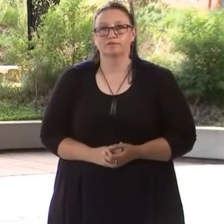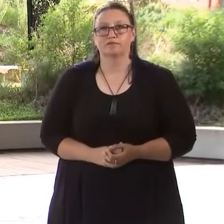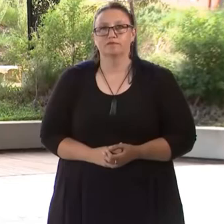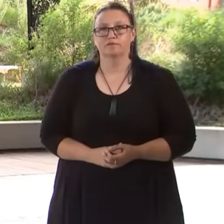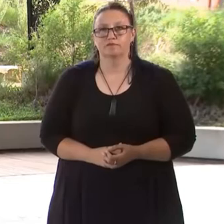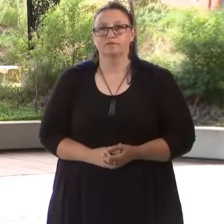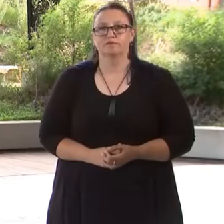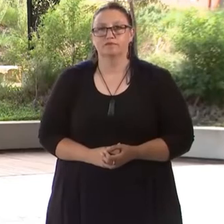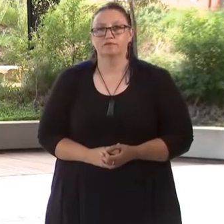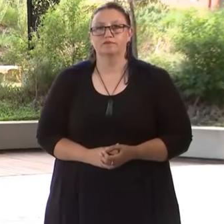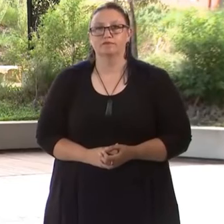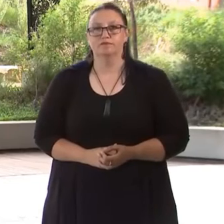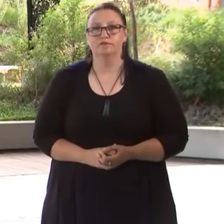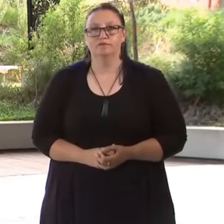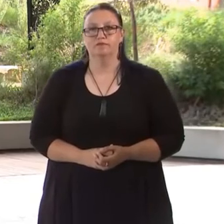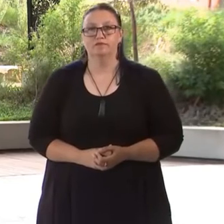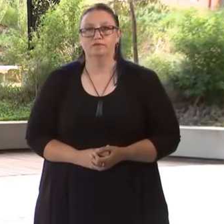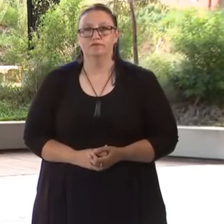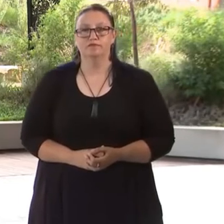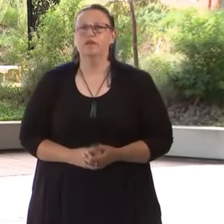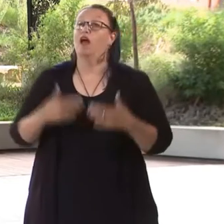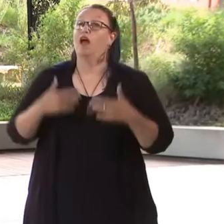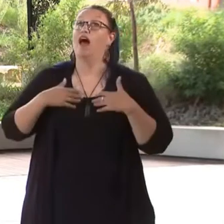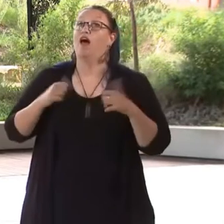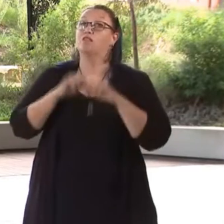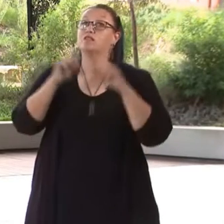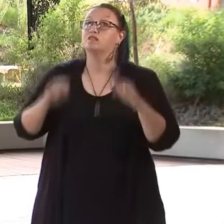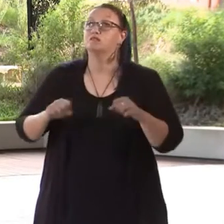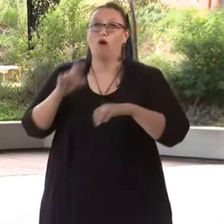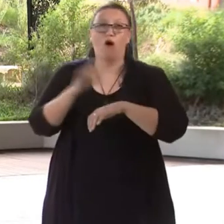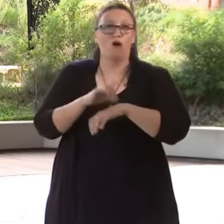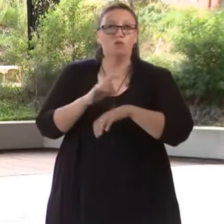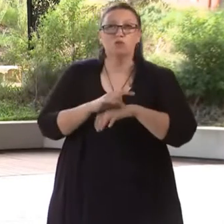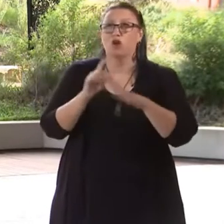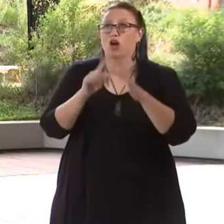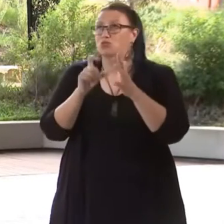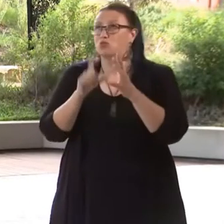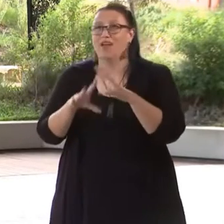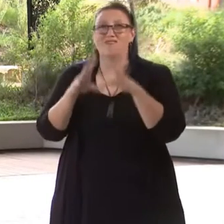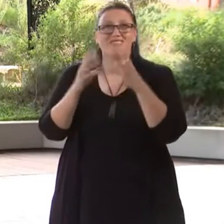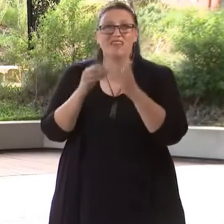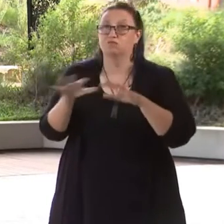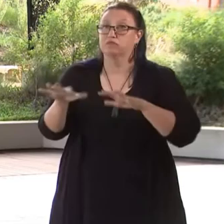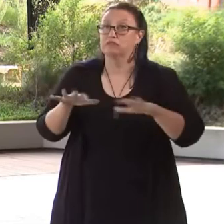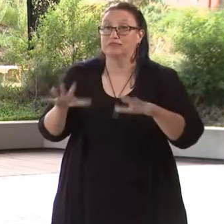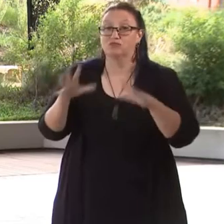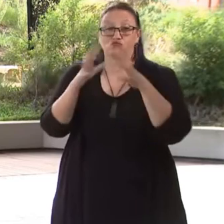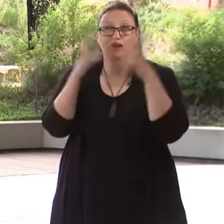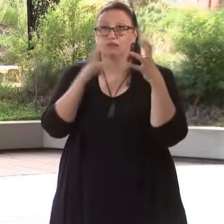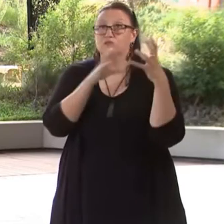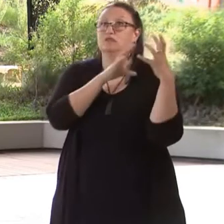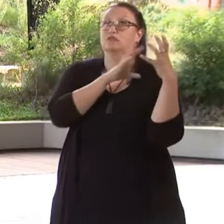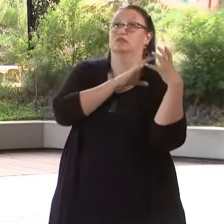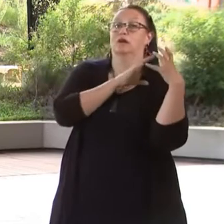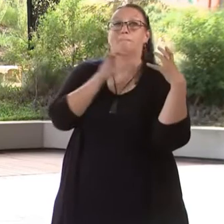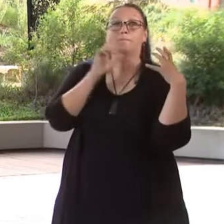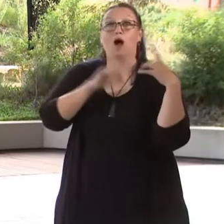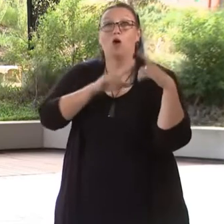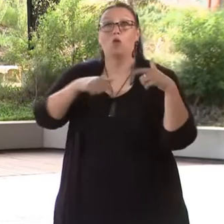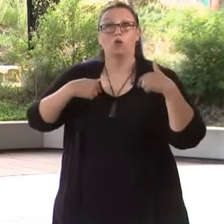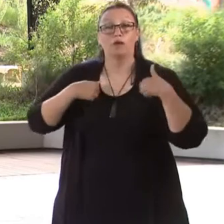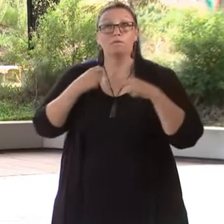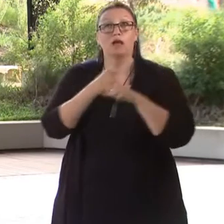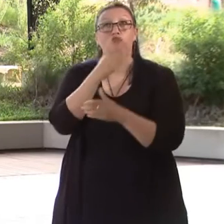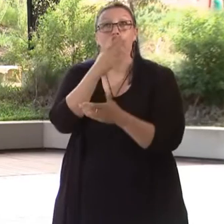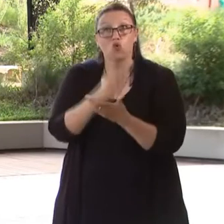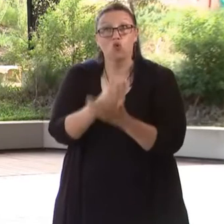have stretched ourselves to create as much capacity as possible in our clinics. So let's make this weekend the